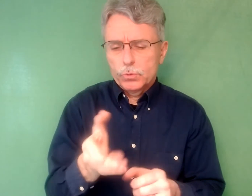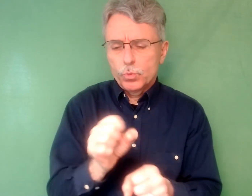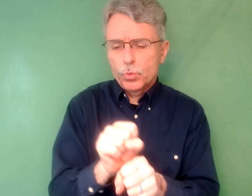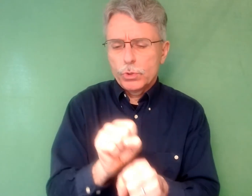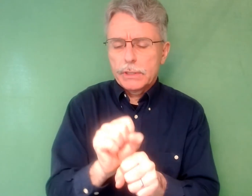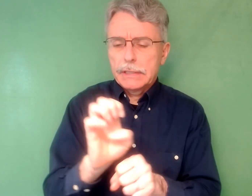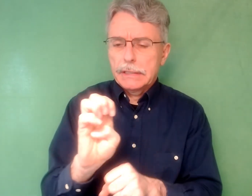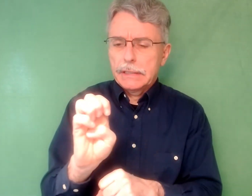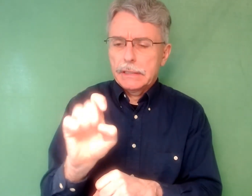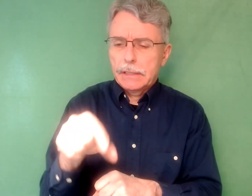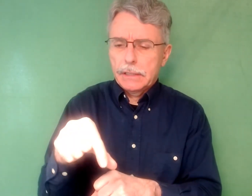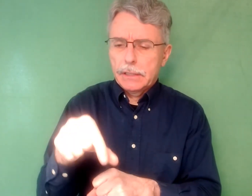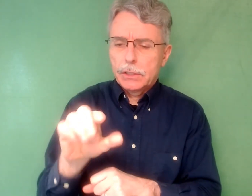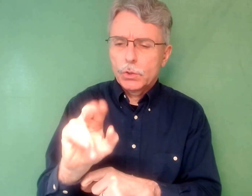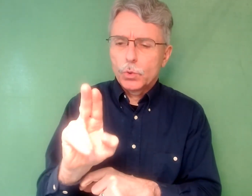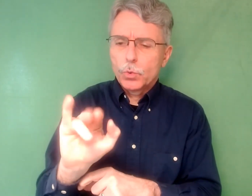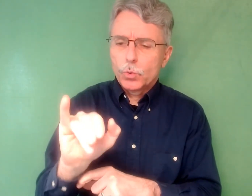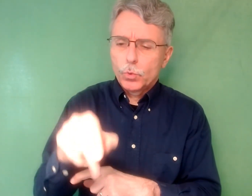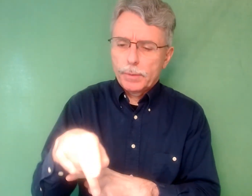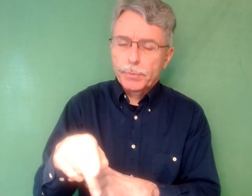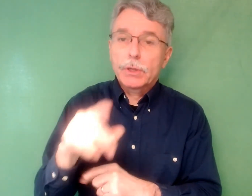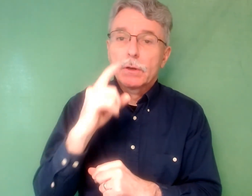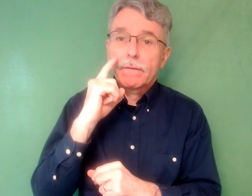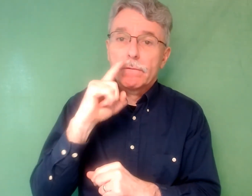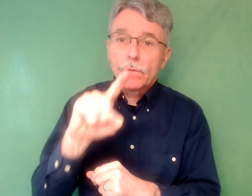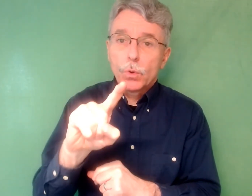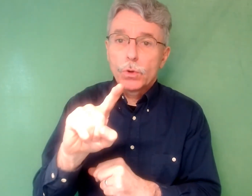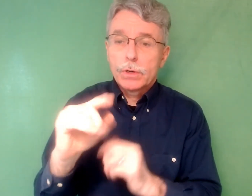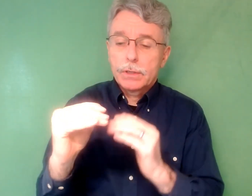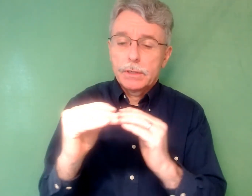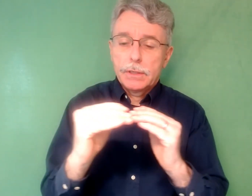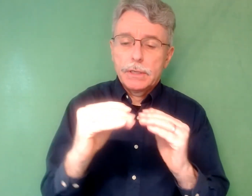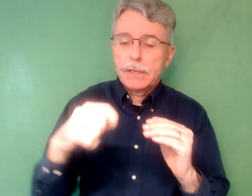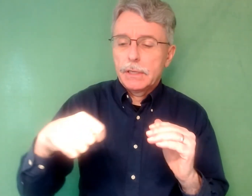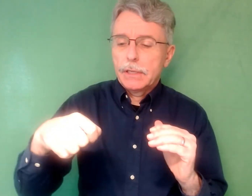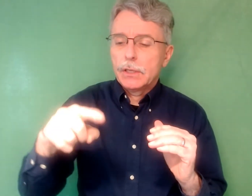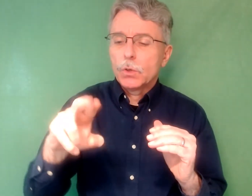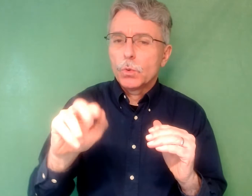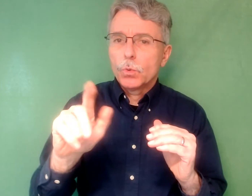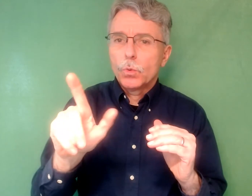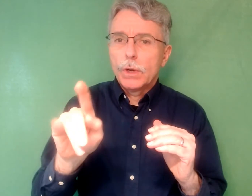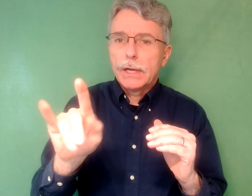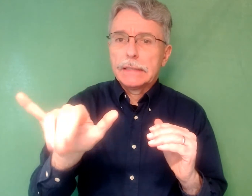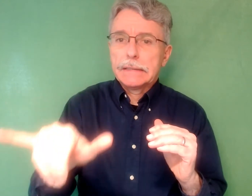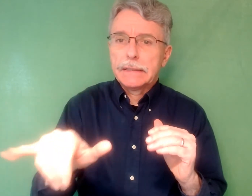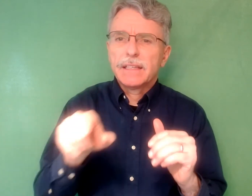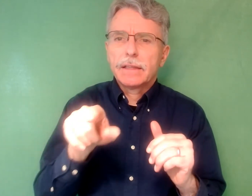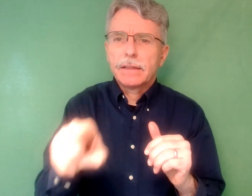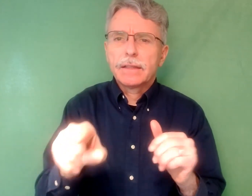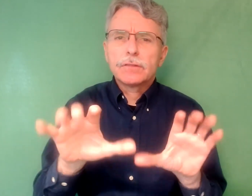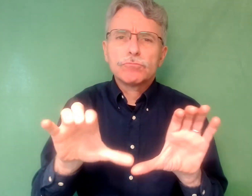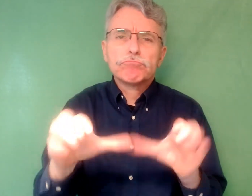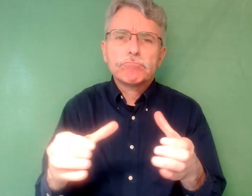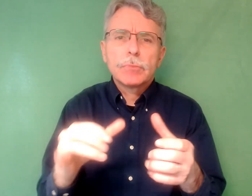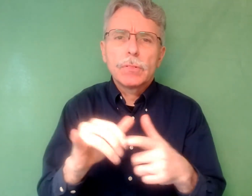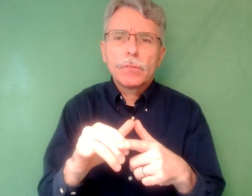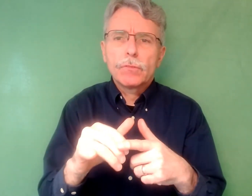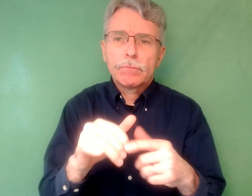represent deaf people in other types of legal cases as well, including employment discrimination, effective communication for health